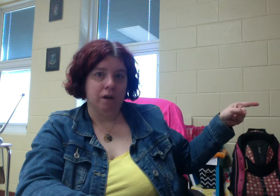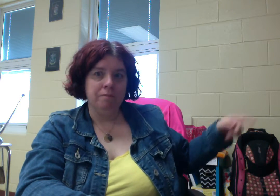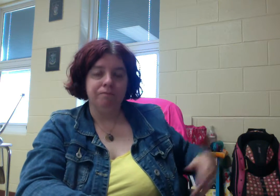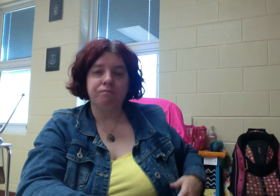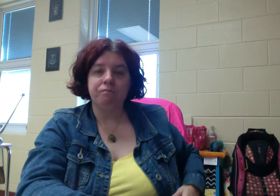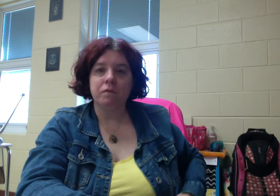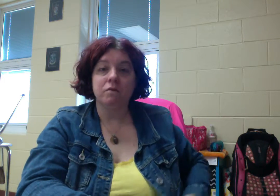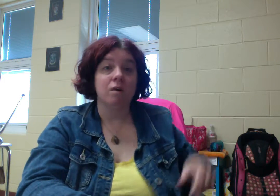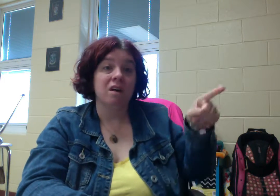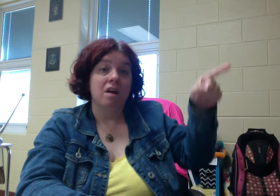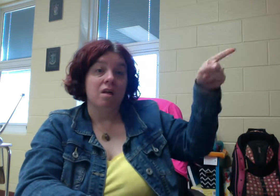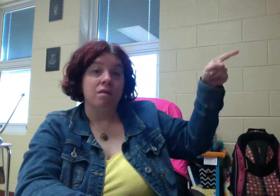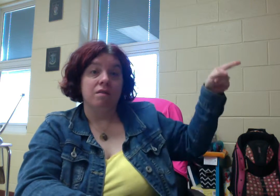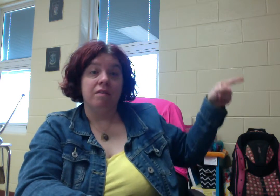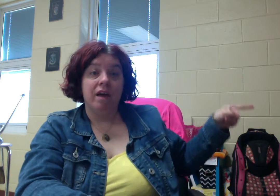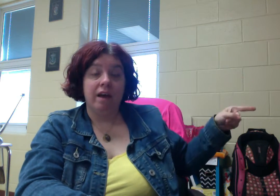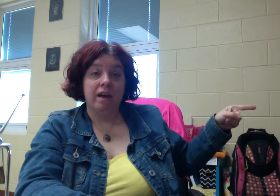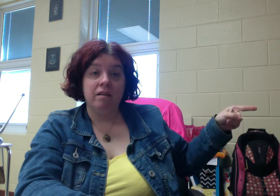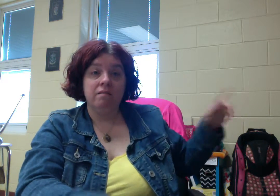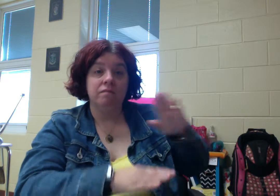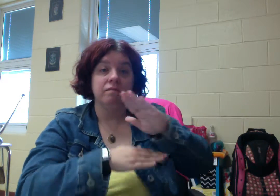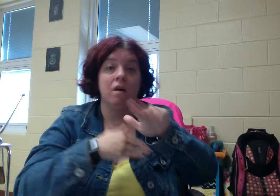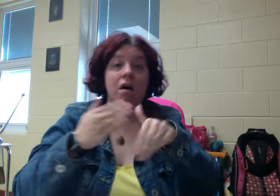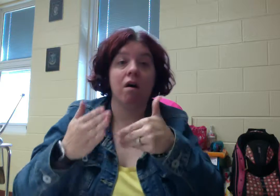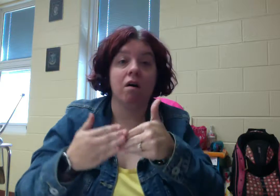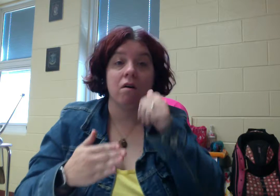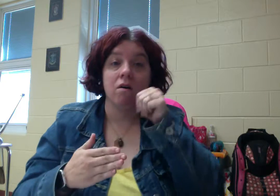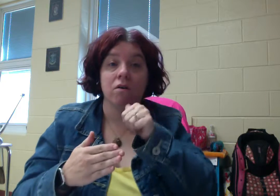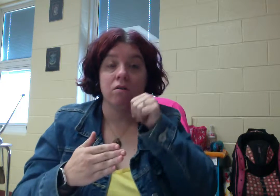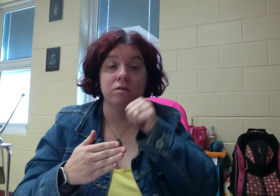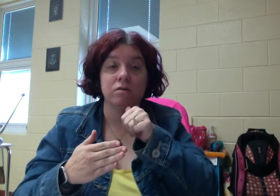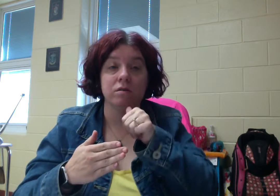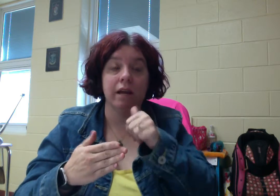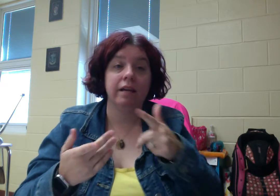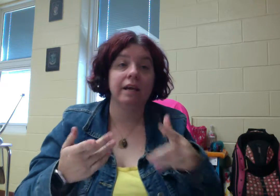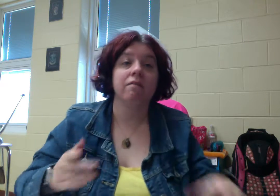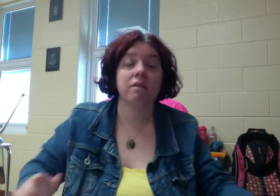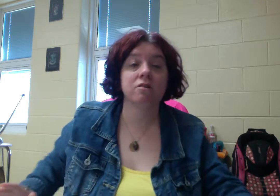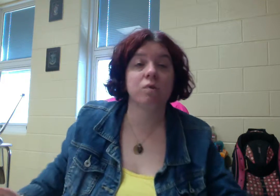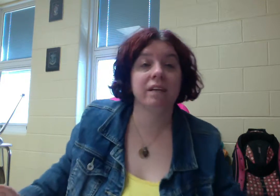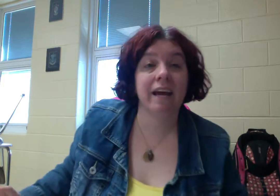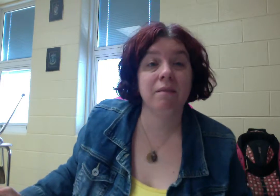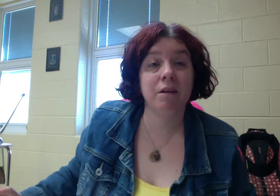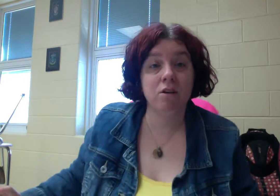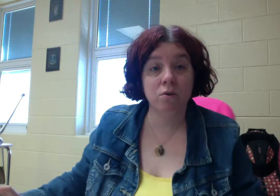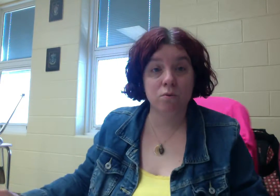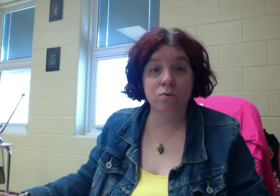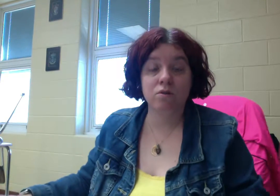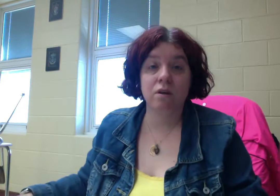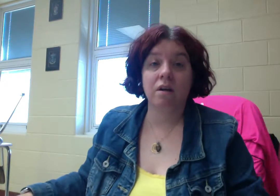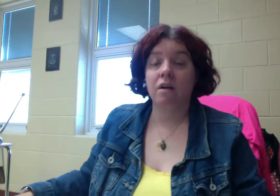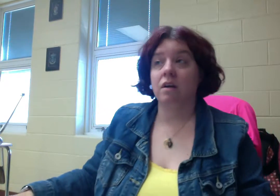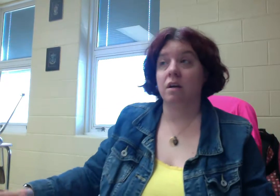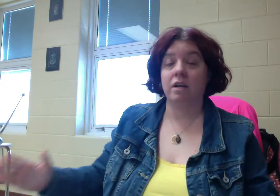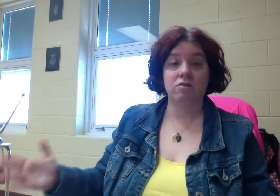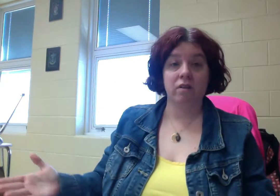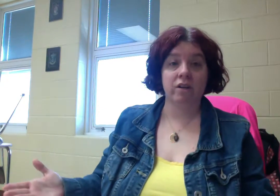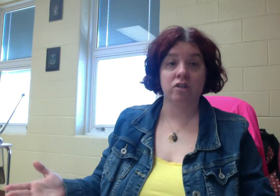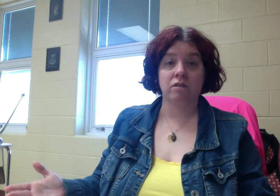Okay? So they are all girls. And again, this one can be used in direction.